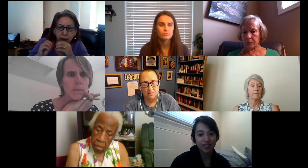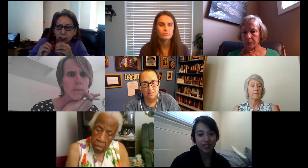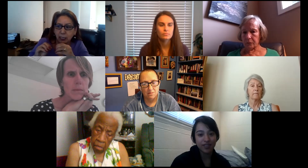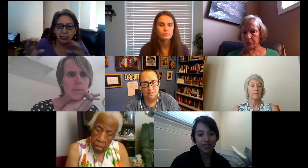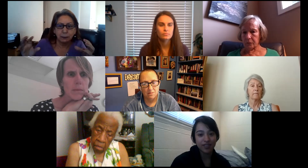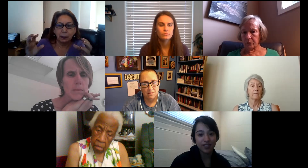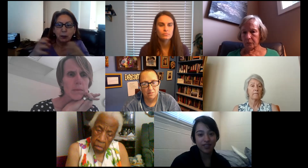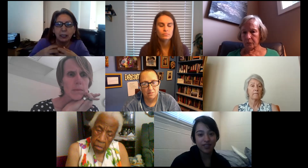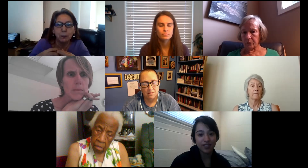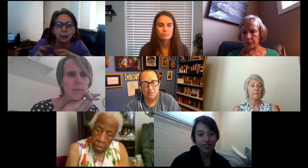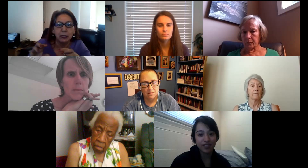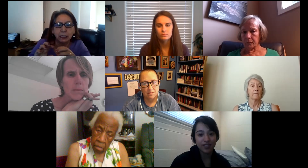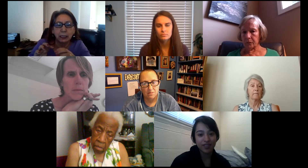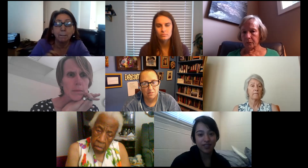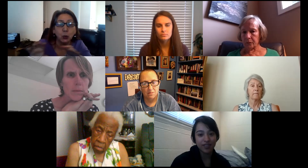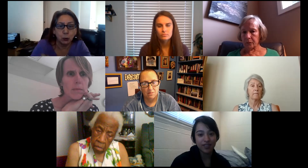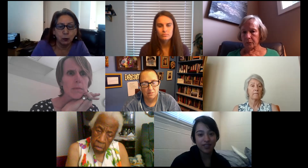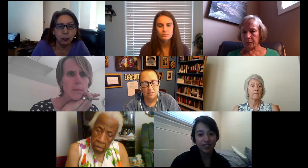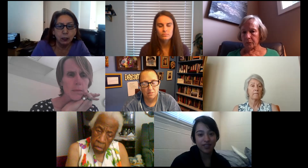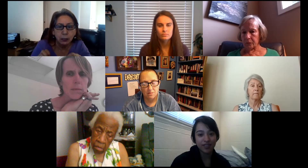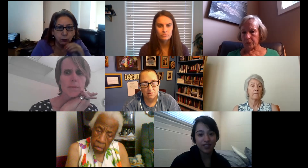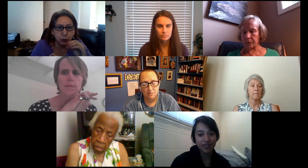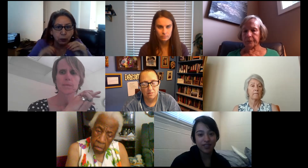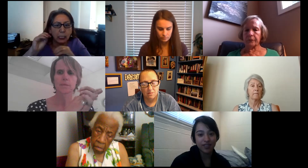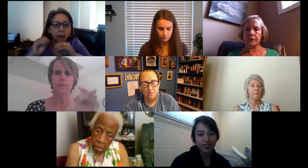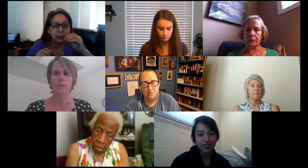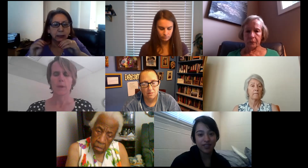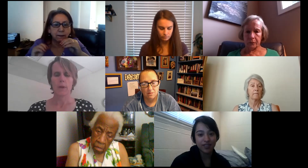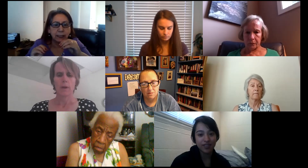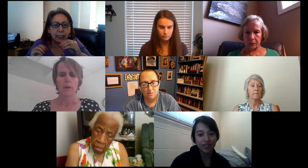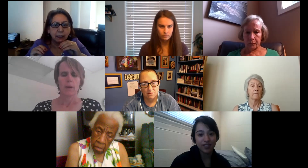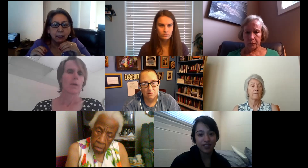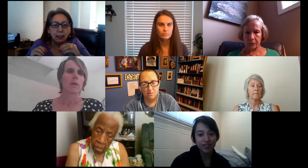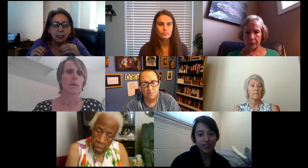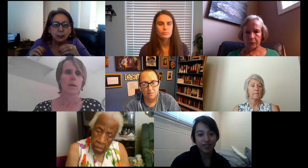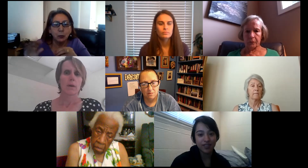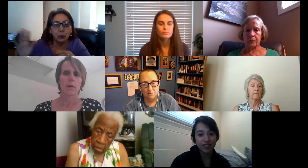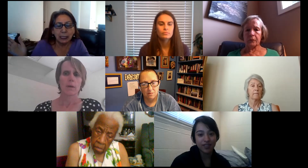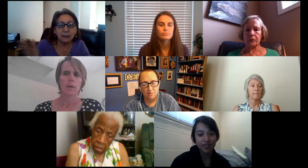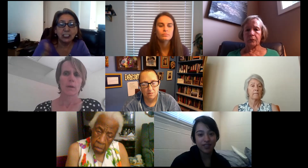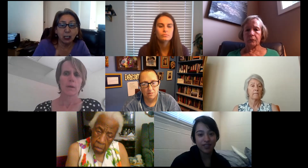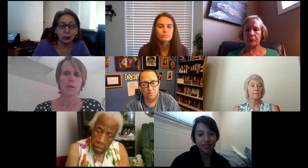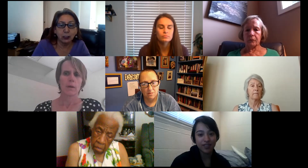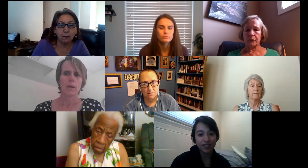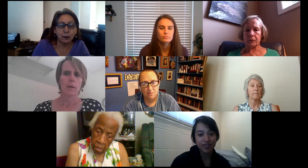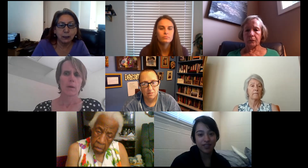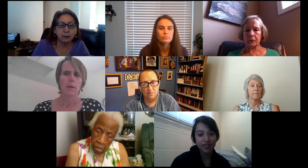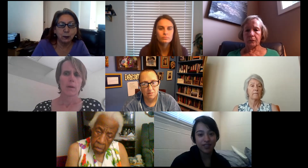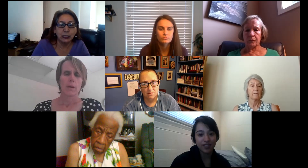they I guess pair it up with the computer, with her sound and stuff like that. So when we left the doctor's office, the first thing